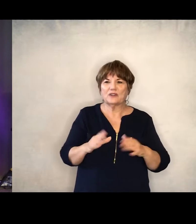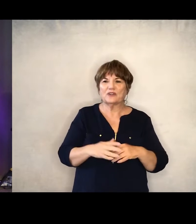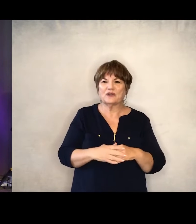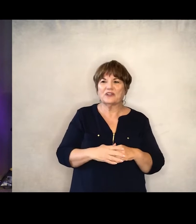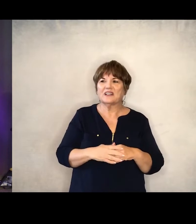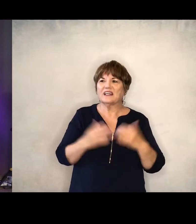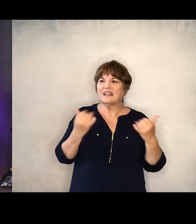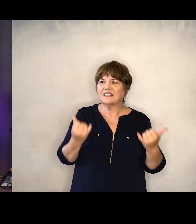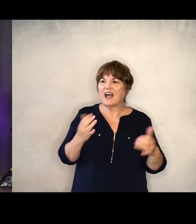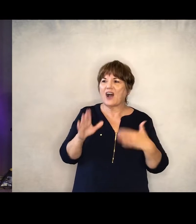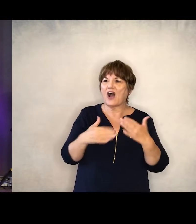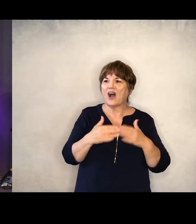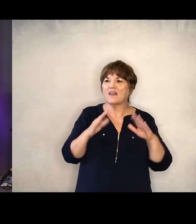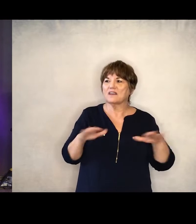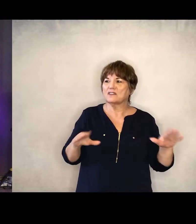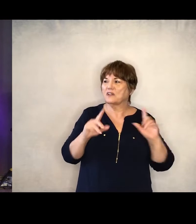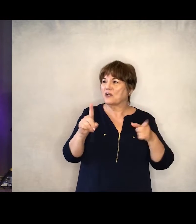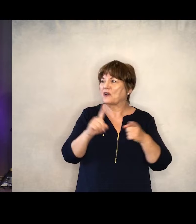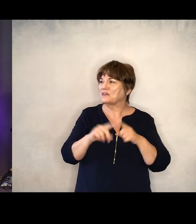church.